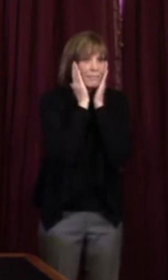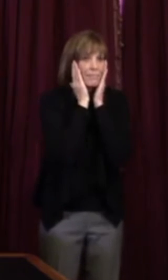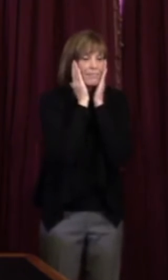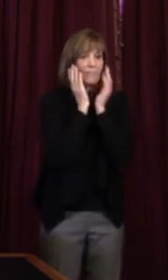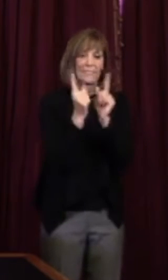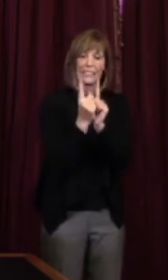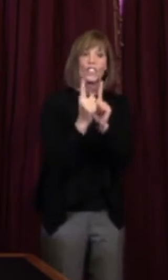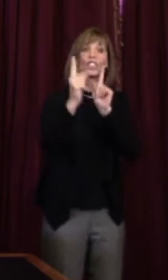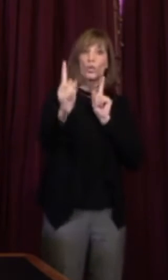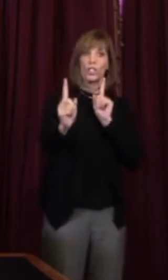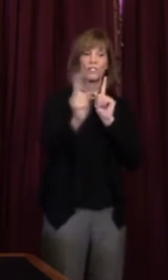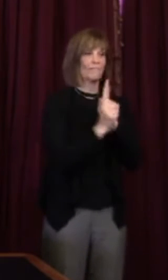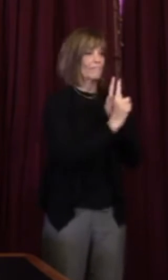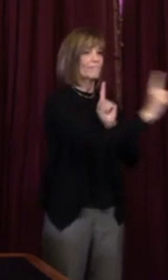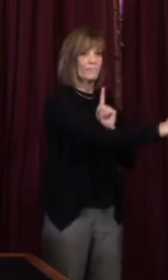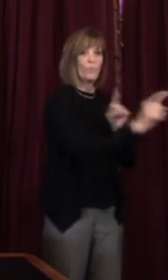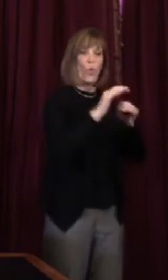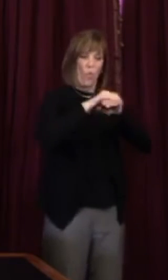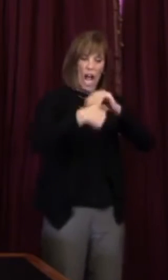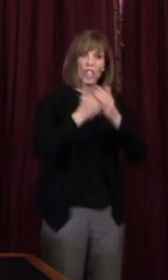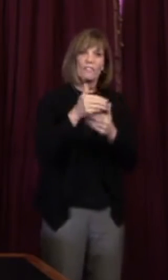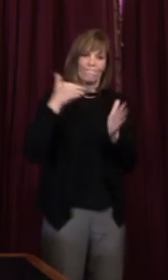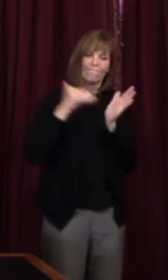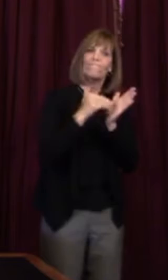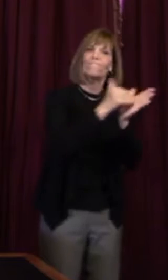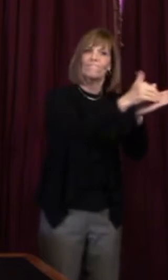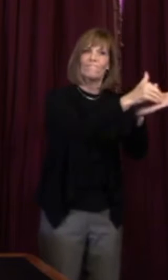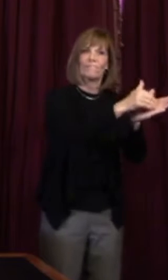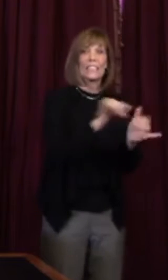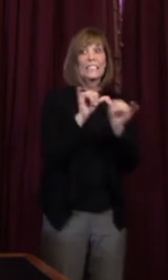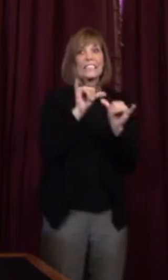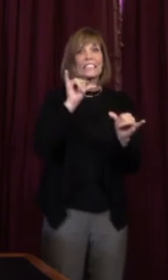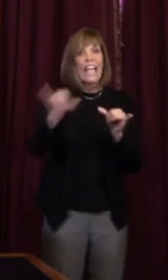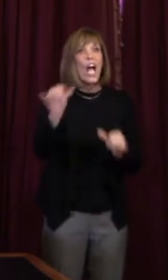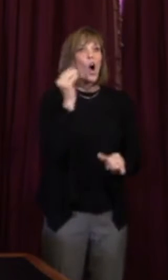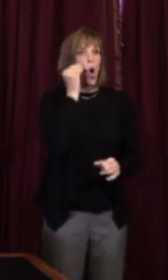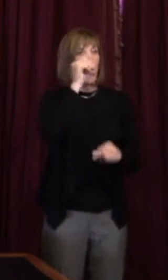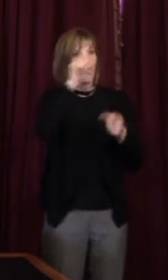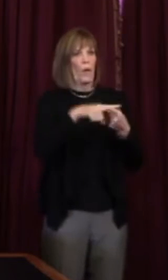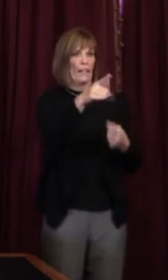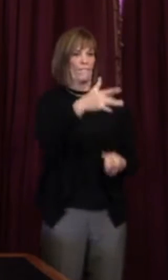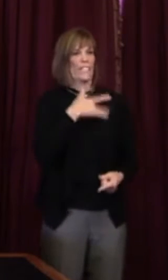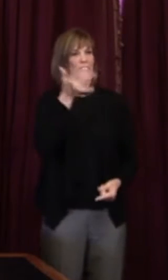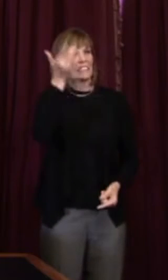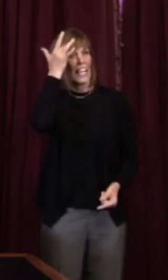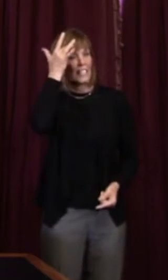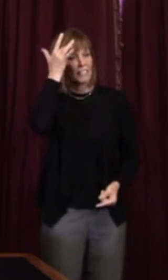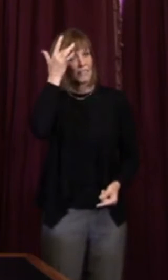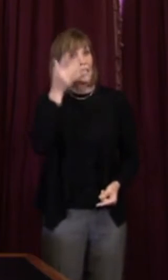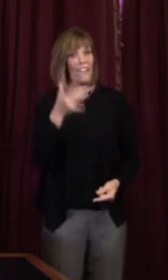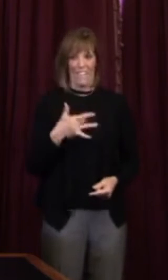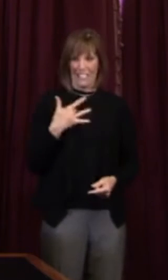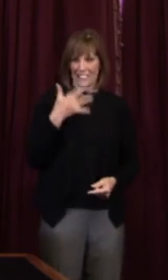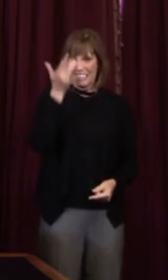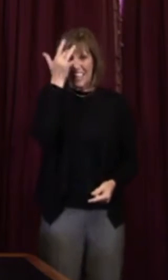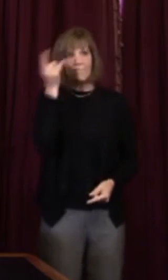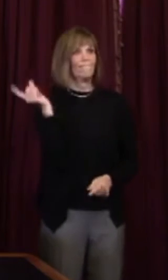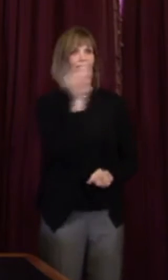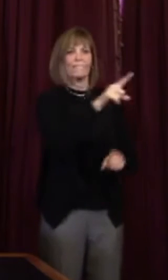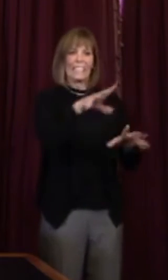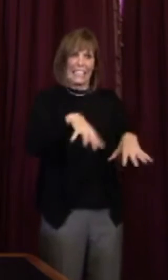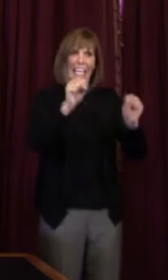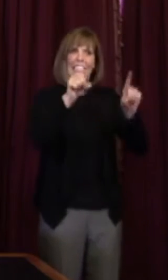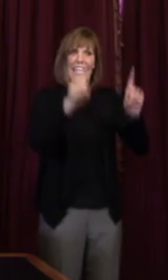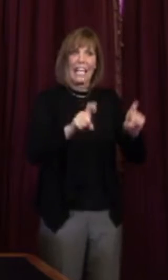social distance, wash your hands often, stay home when you're sick, get tested, and follow